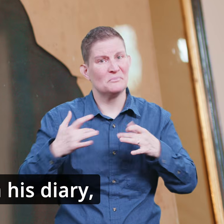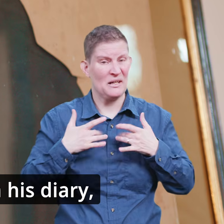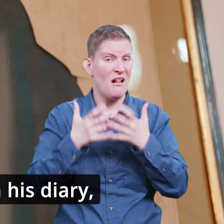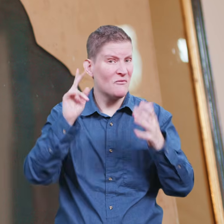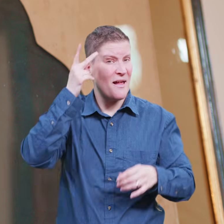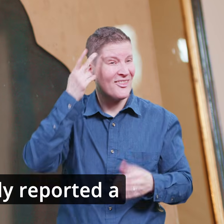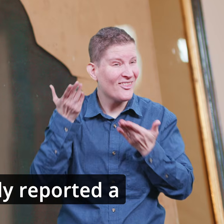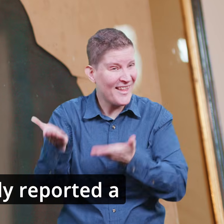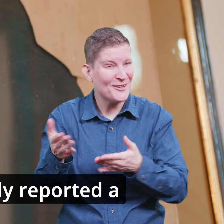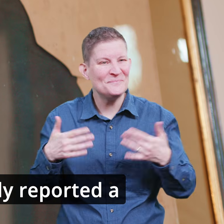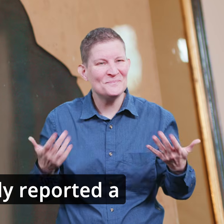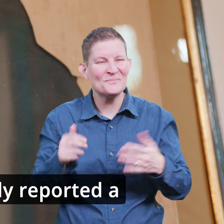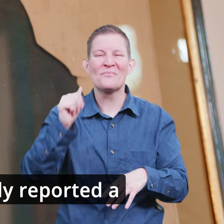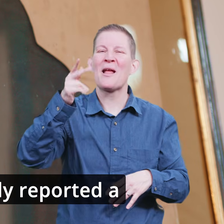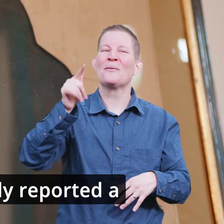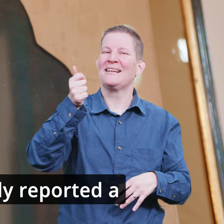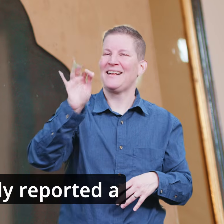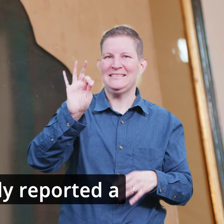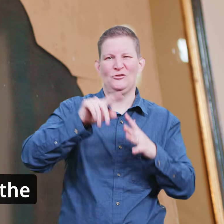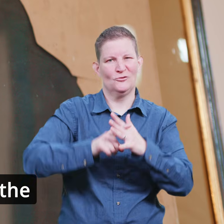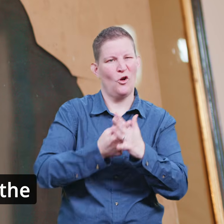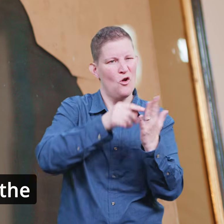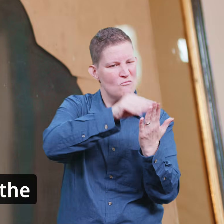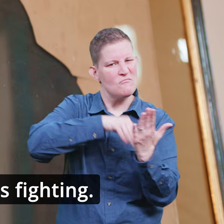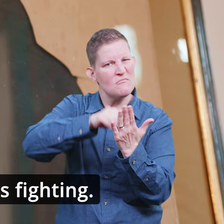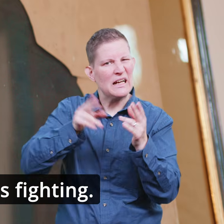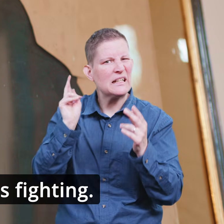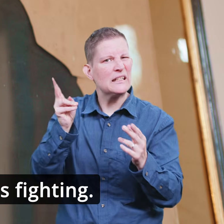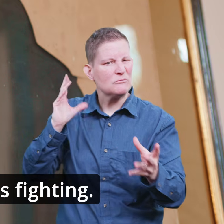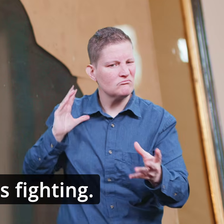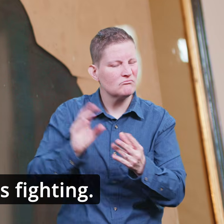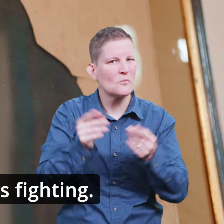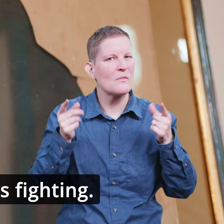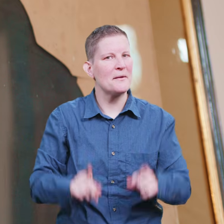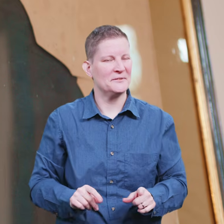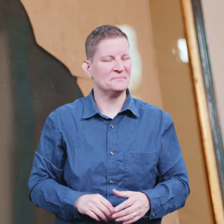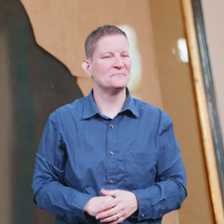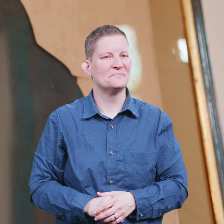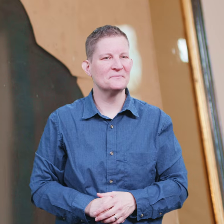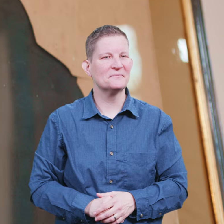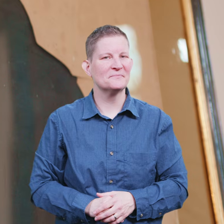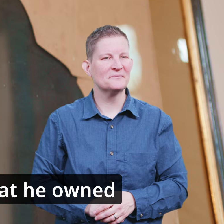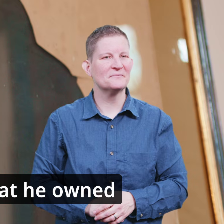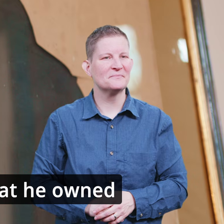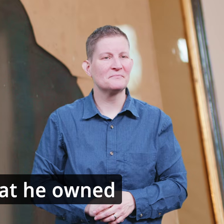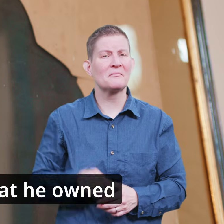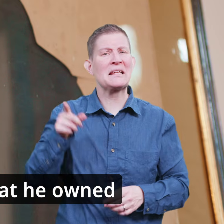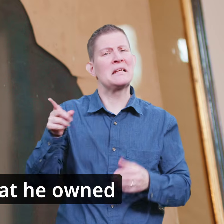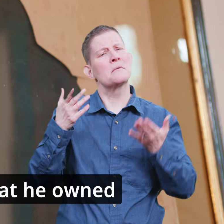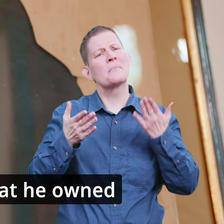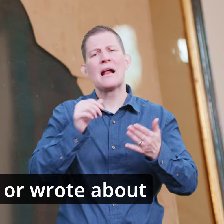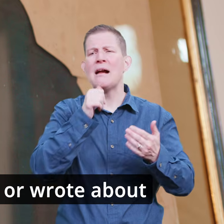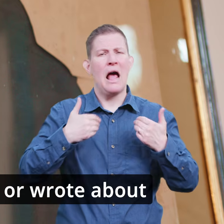see in his diary, on April 19th, he carefully reported a summary and the casualties of the day's fighting. There is no